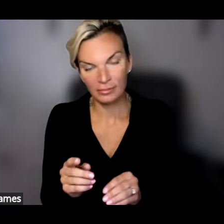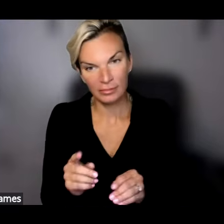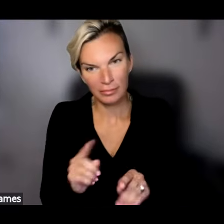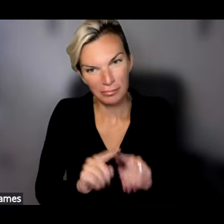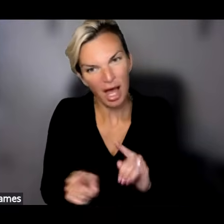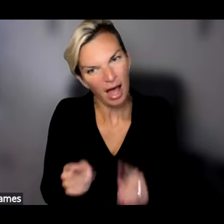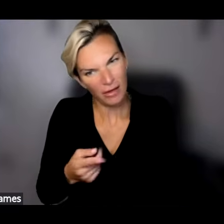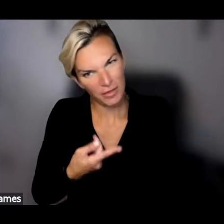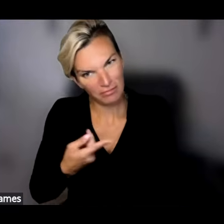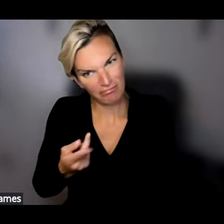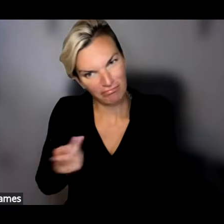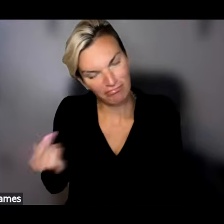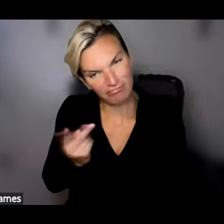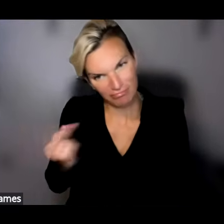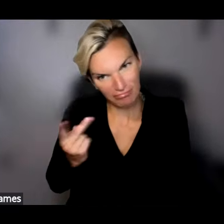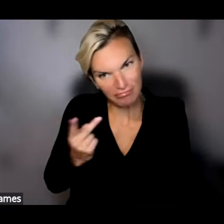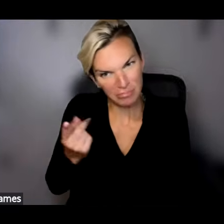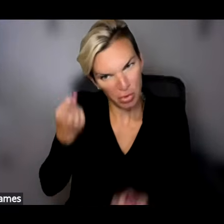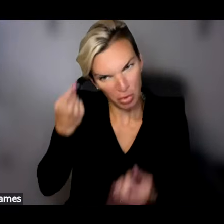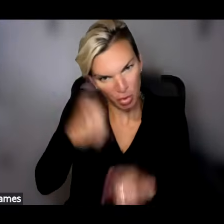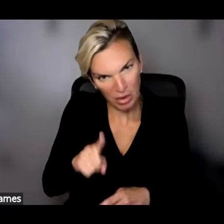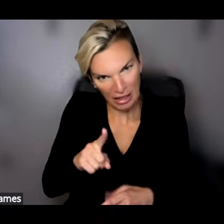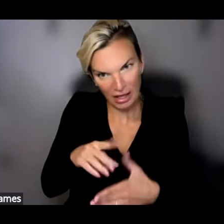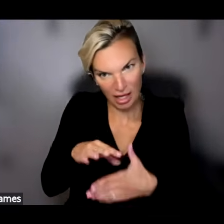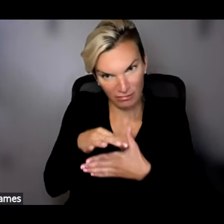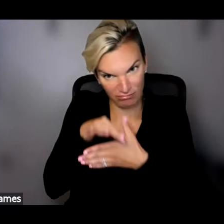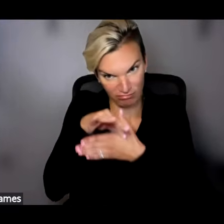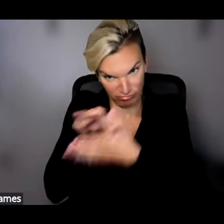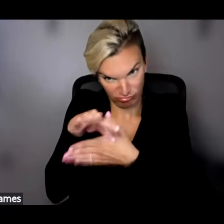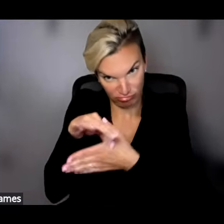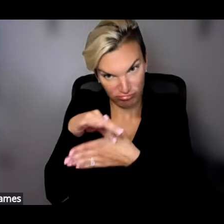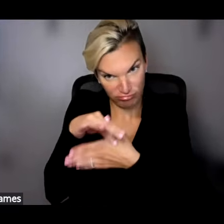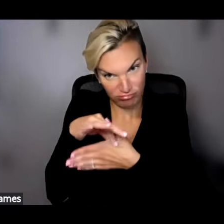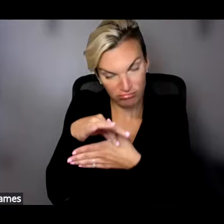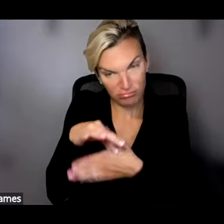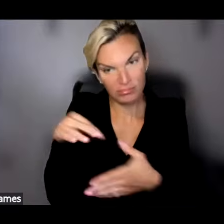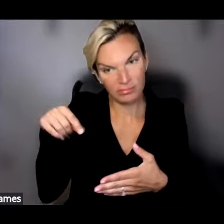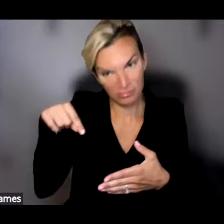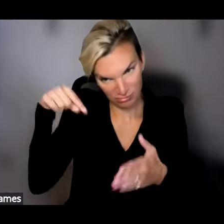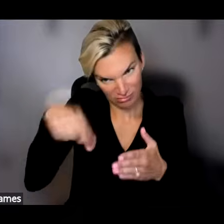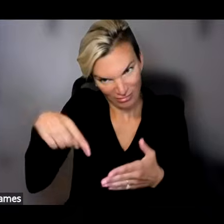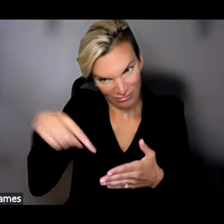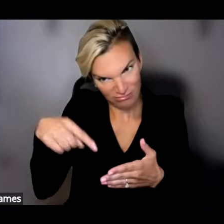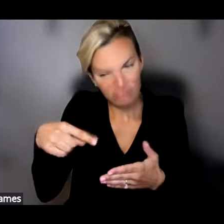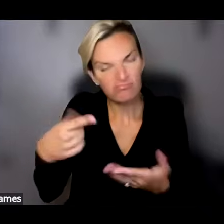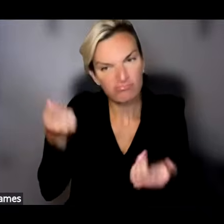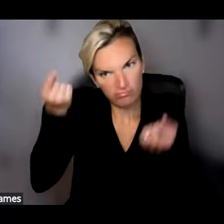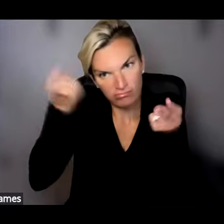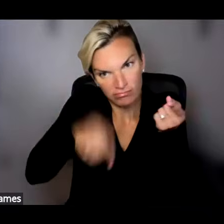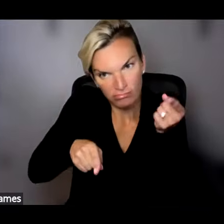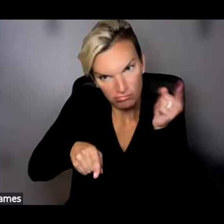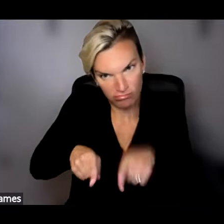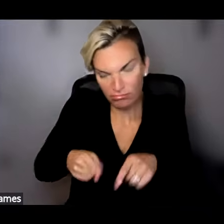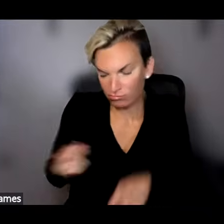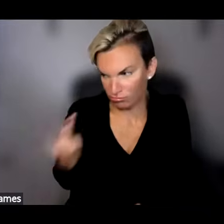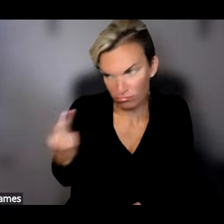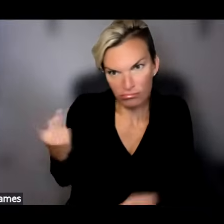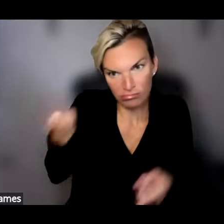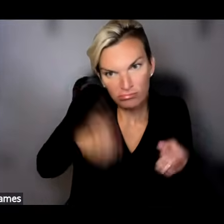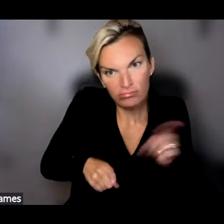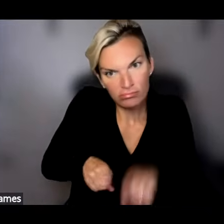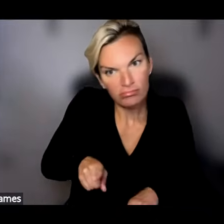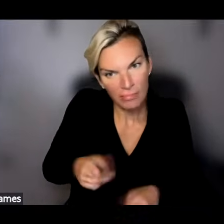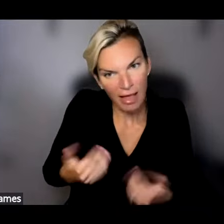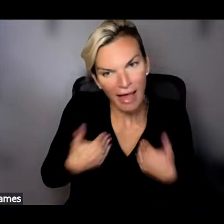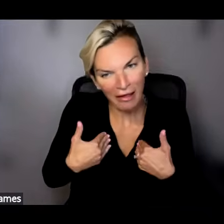really changing the substance of the text. And so in that regard, there seems to be, some consensus